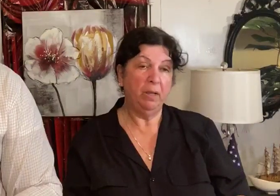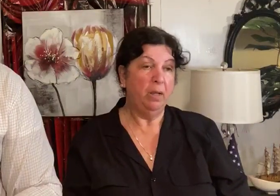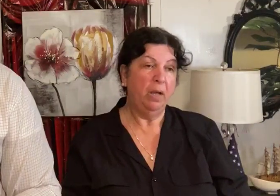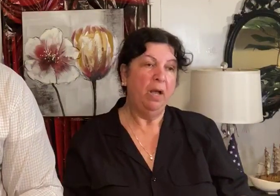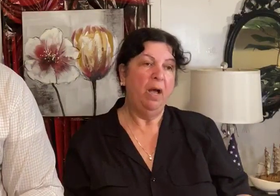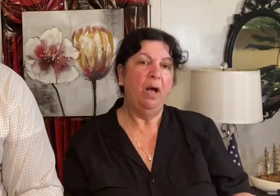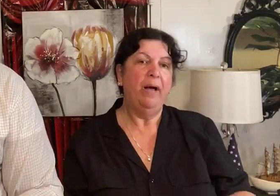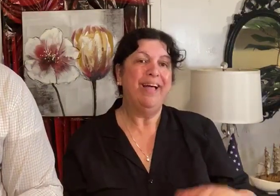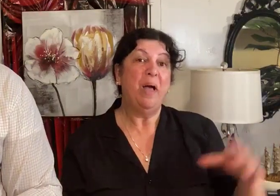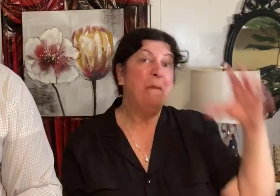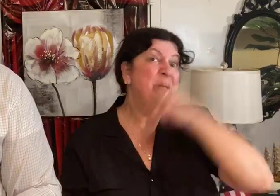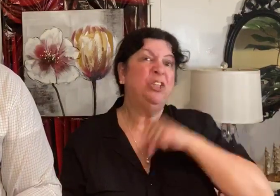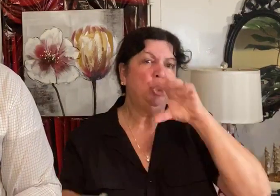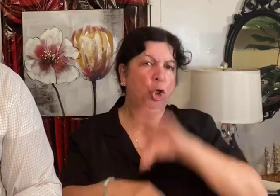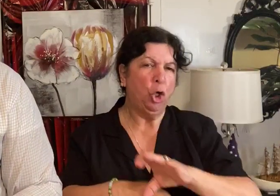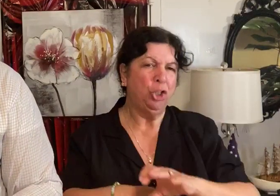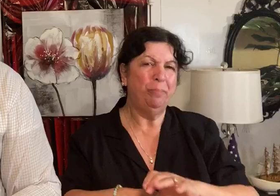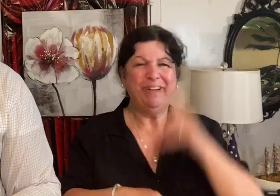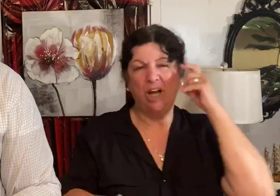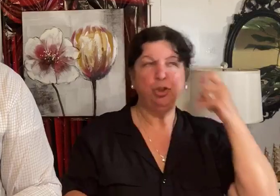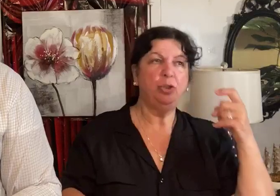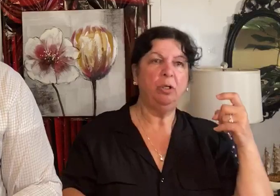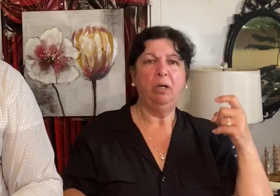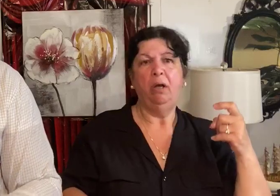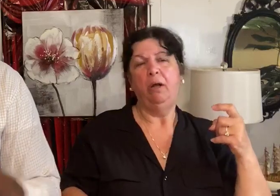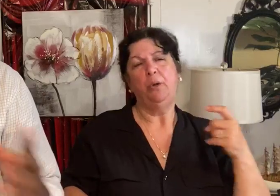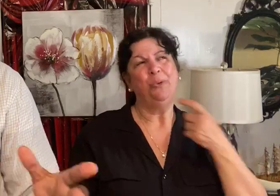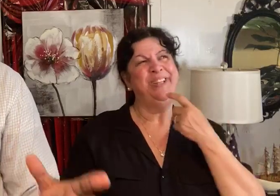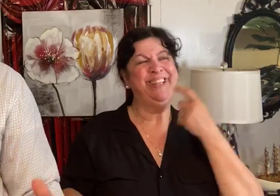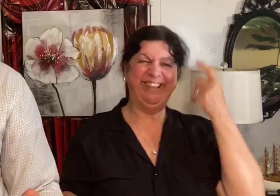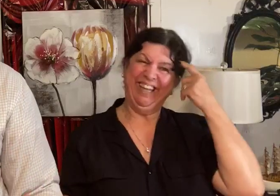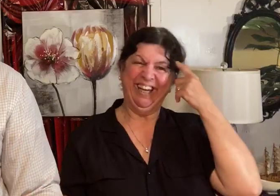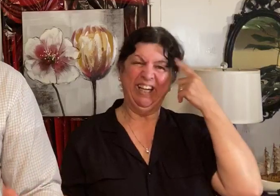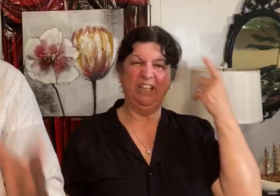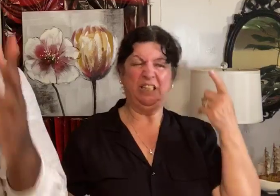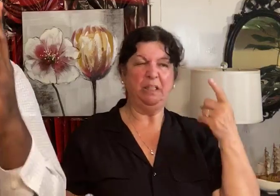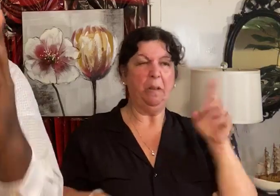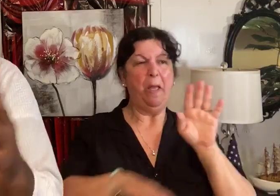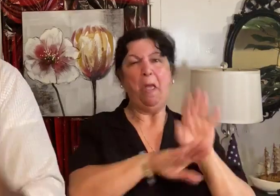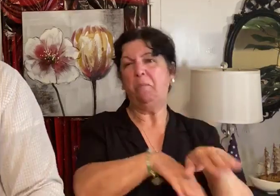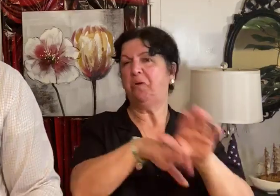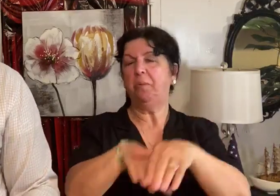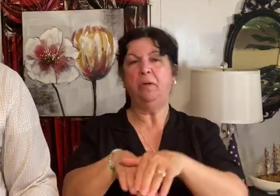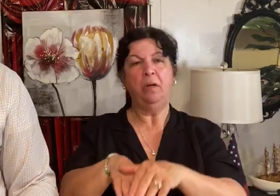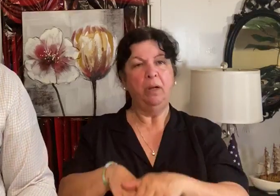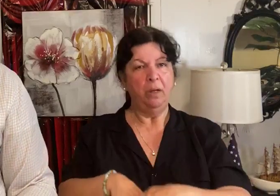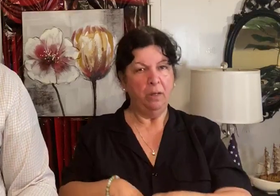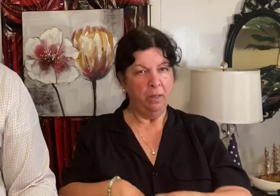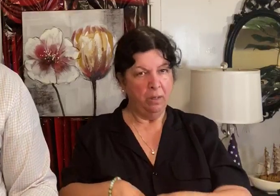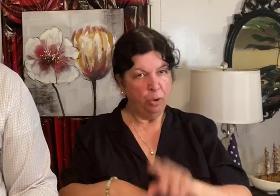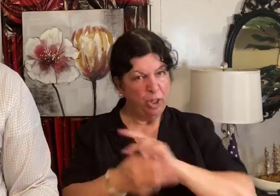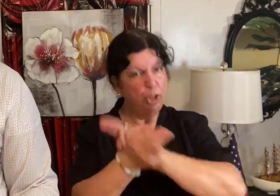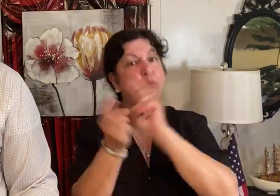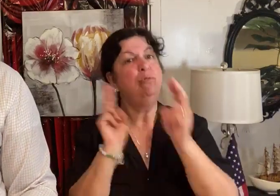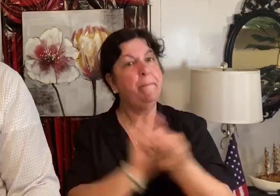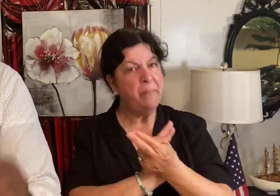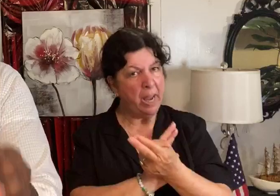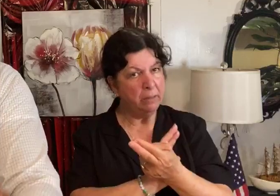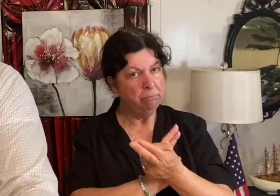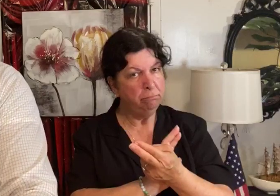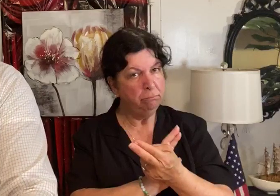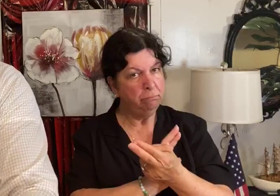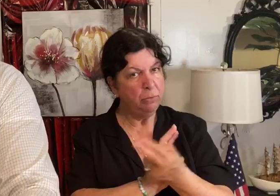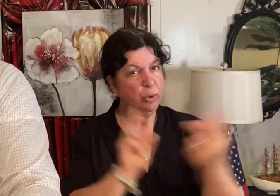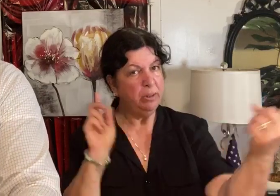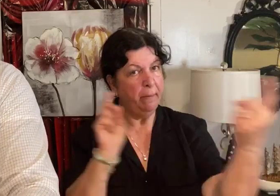sit out from going to church. If that is what your feeling is, we need to repent. We need to